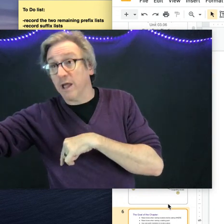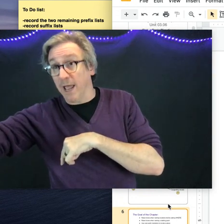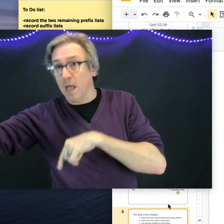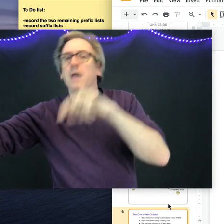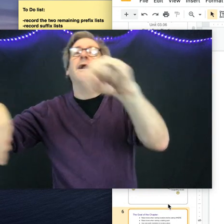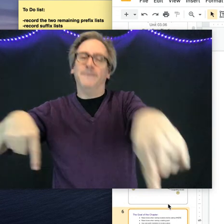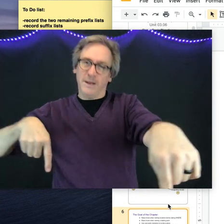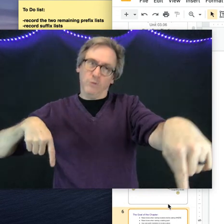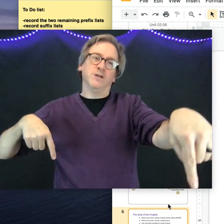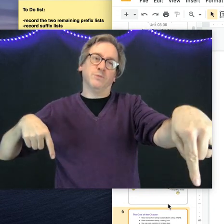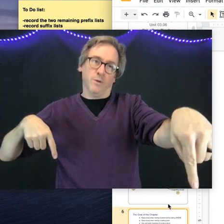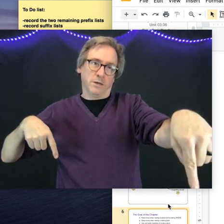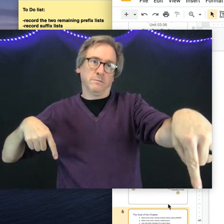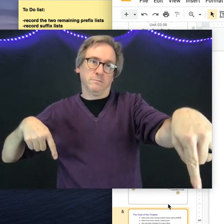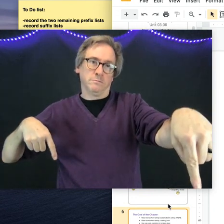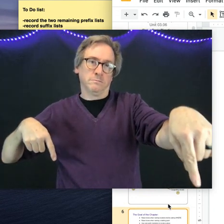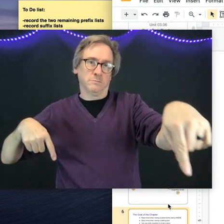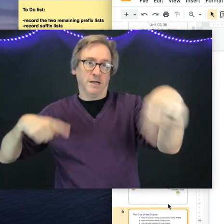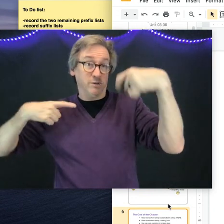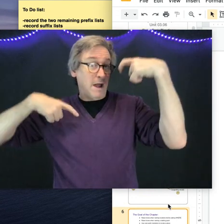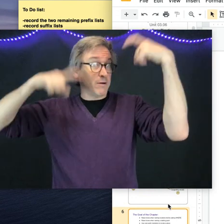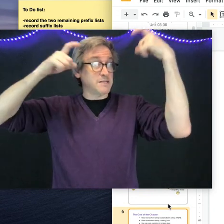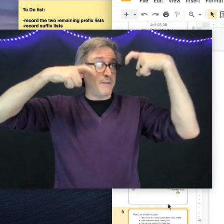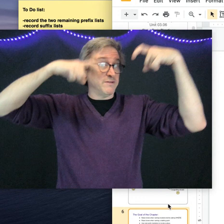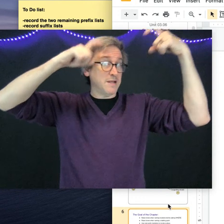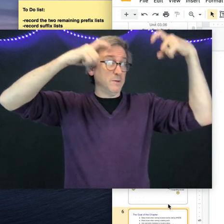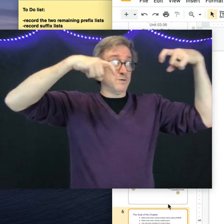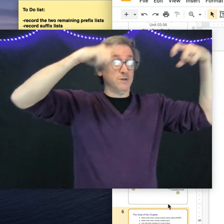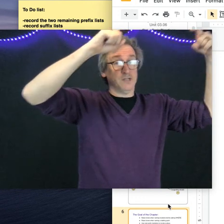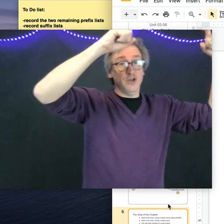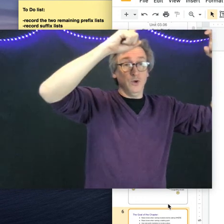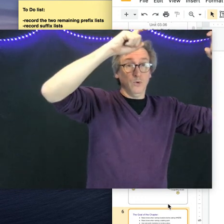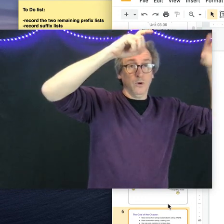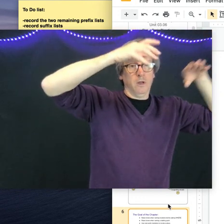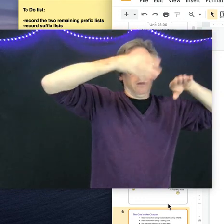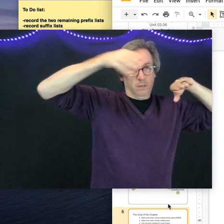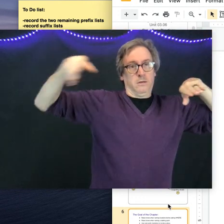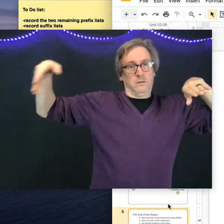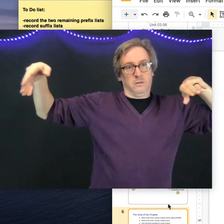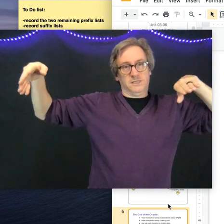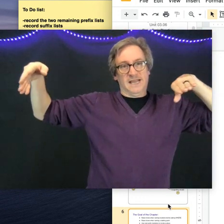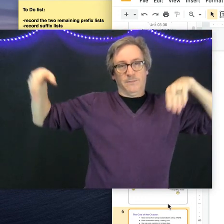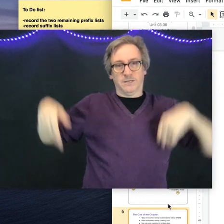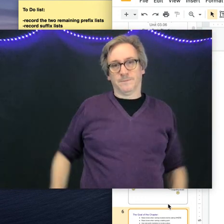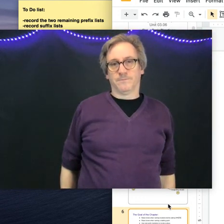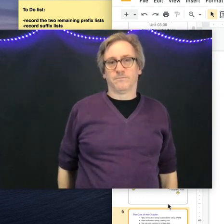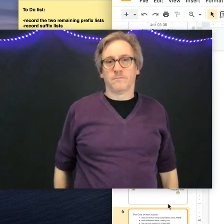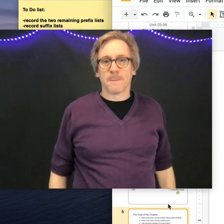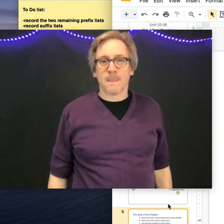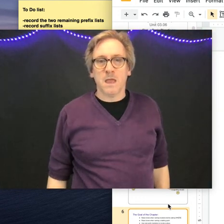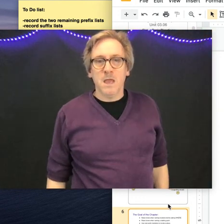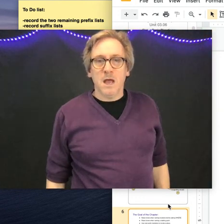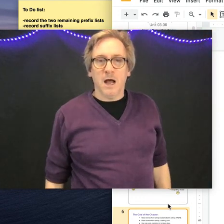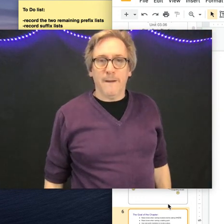here. Okay. And then you reach where you want. Okay. So eyebrows up every time you introduce a new segment.